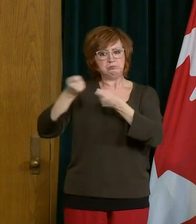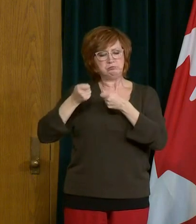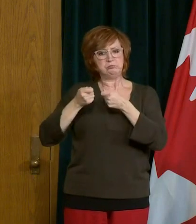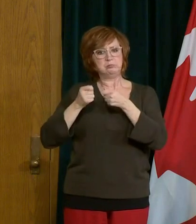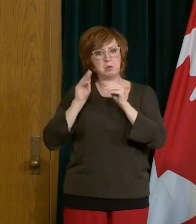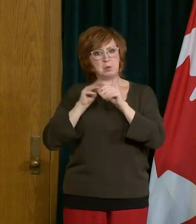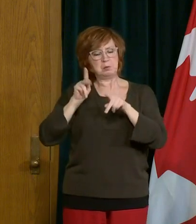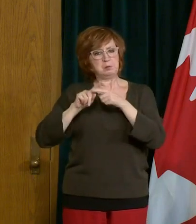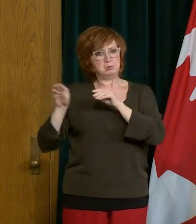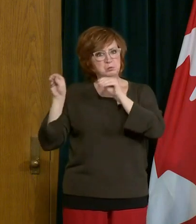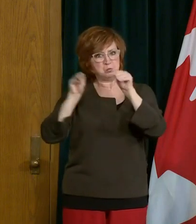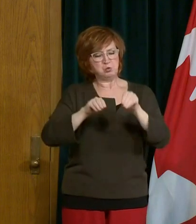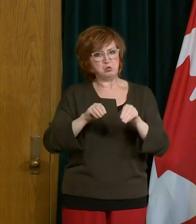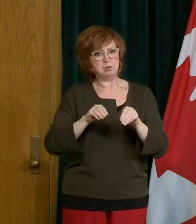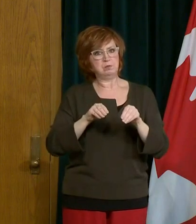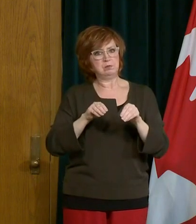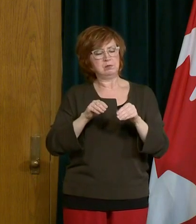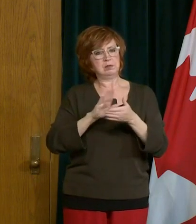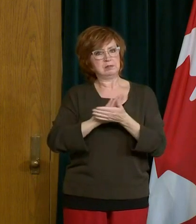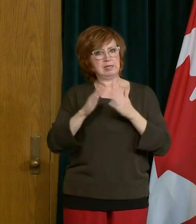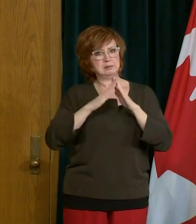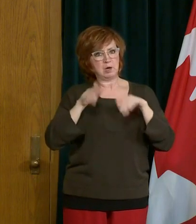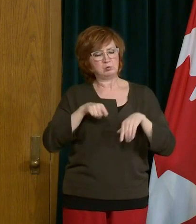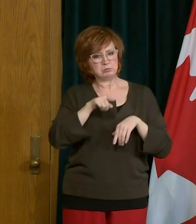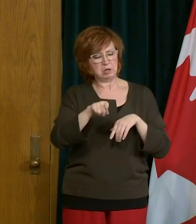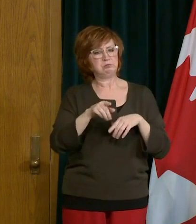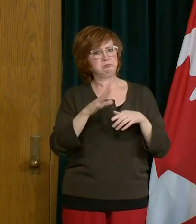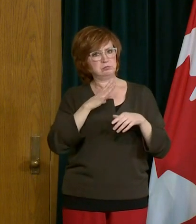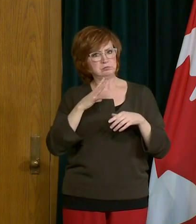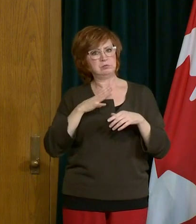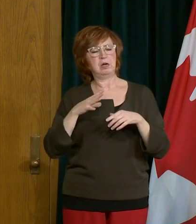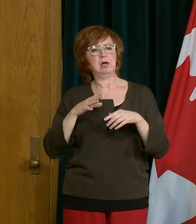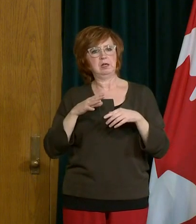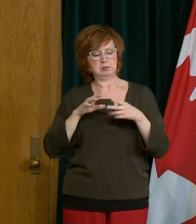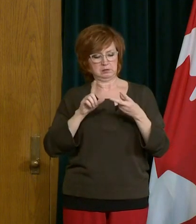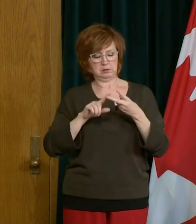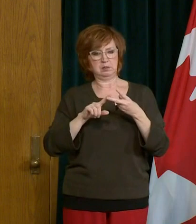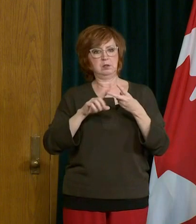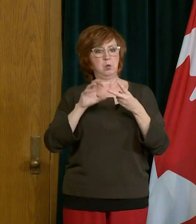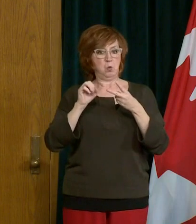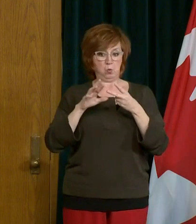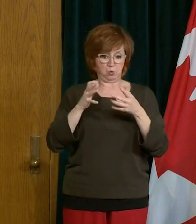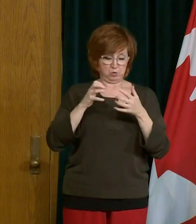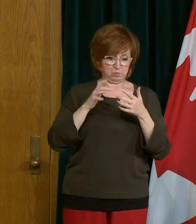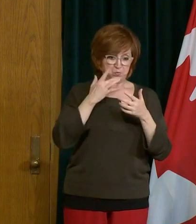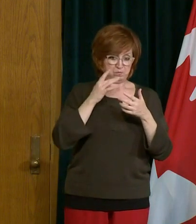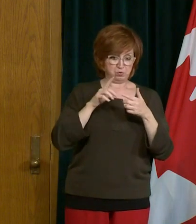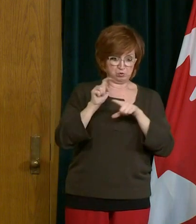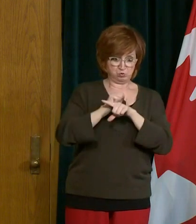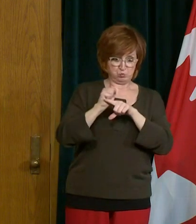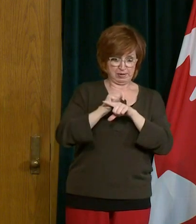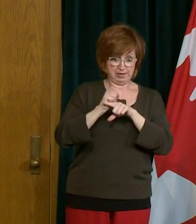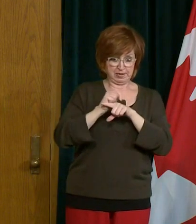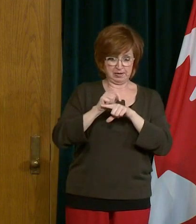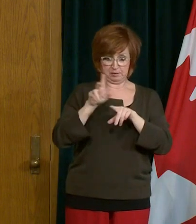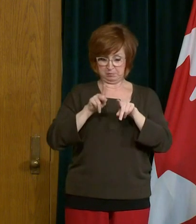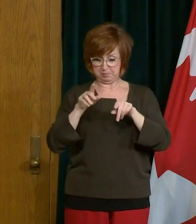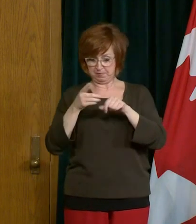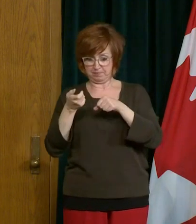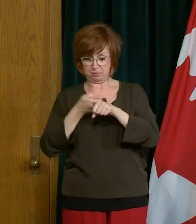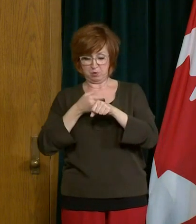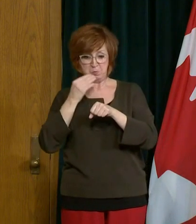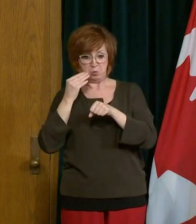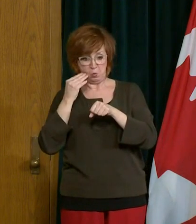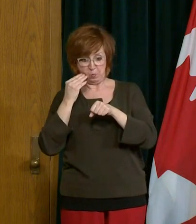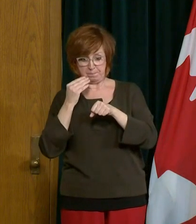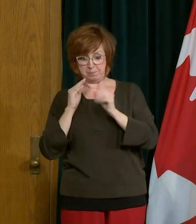be providing education support to train our people that are from our northern communities to continue to offer those services in our